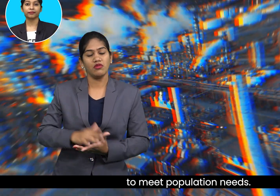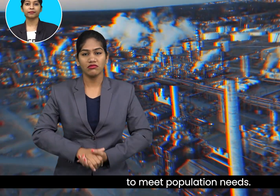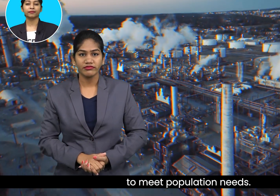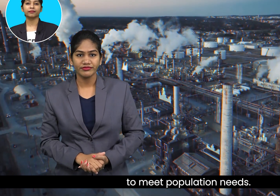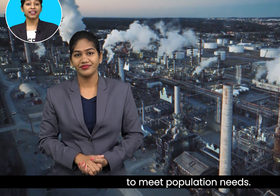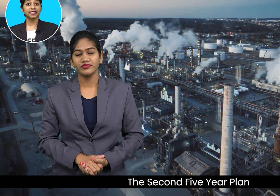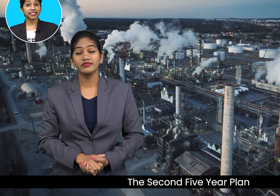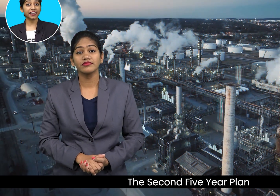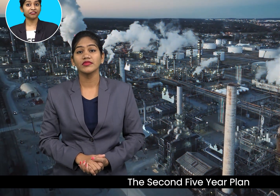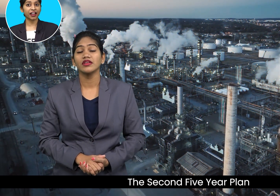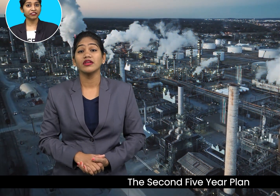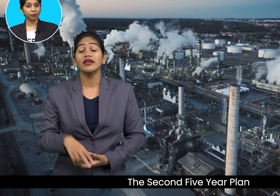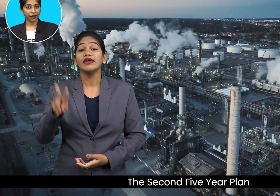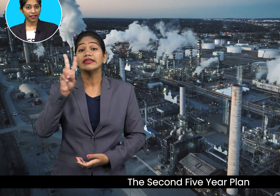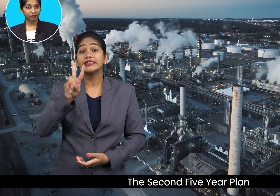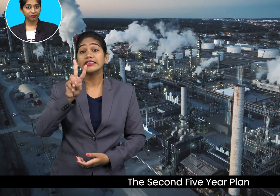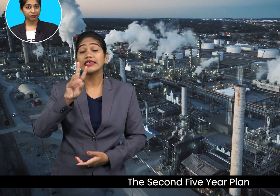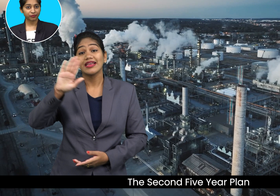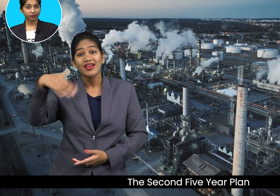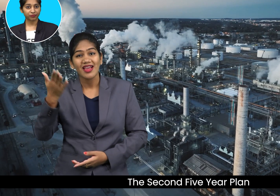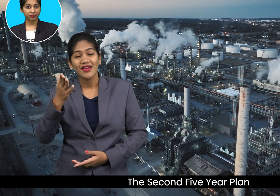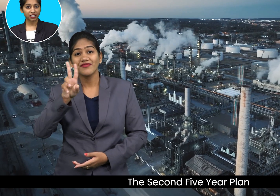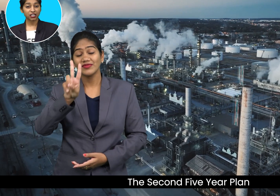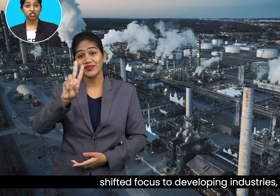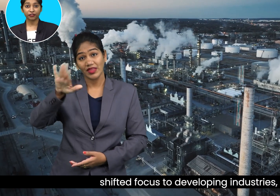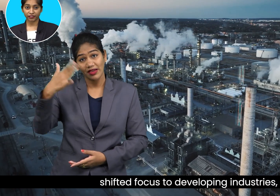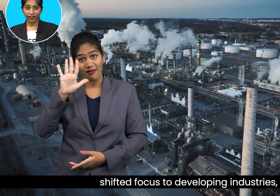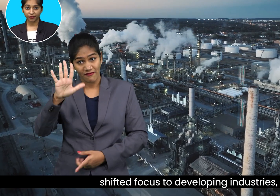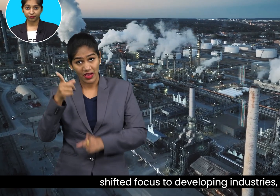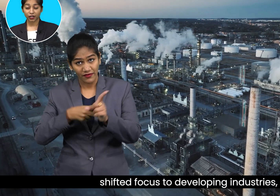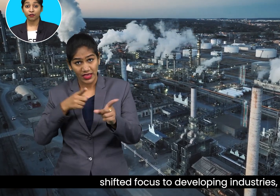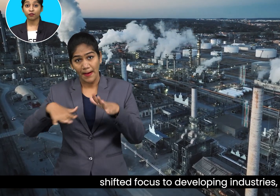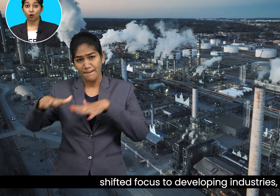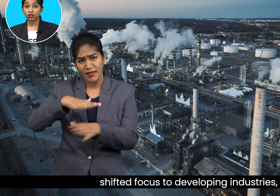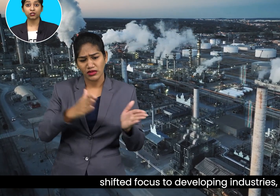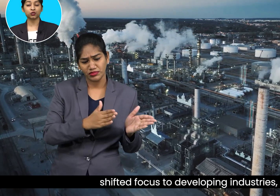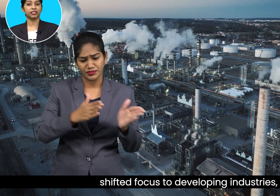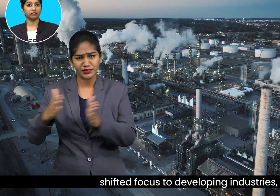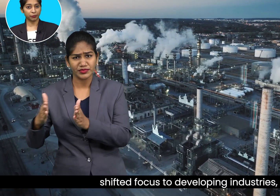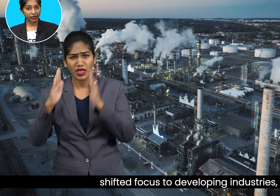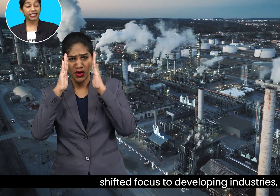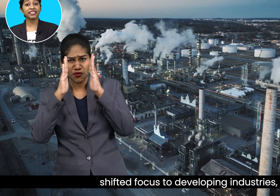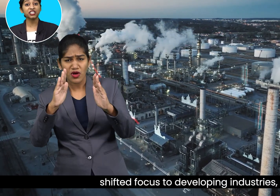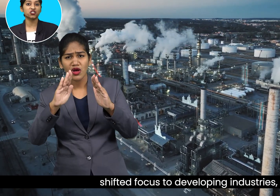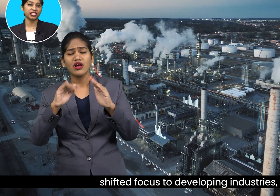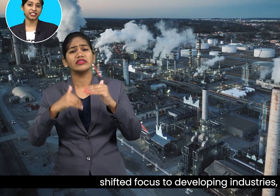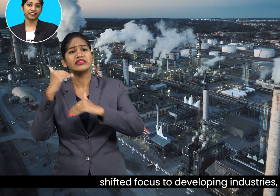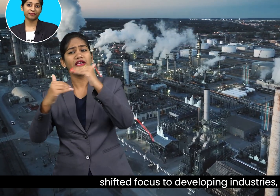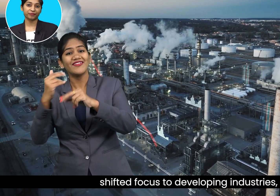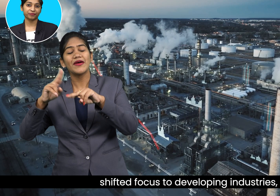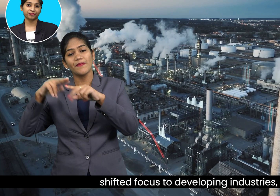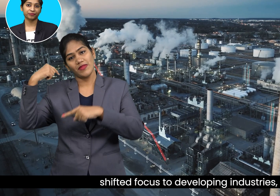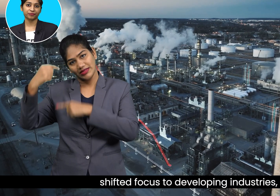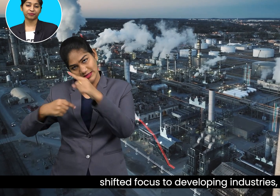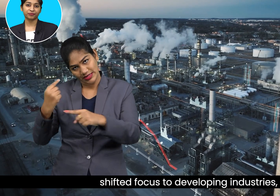The second 5-year plan shifted focused to developing industries,